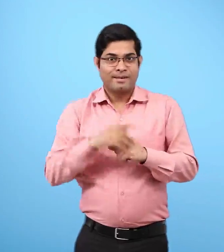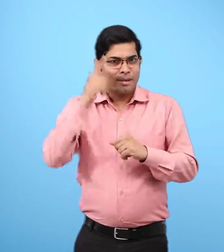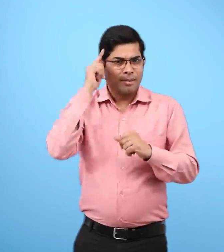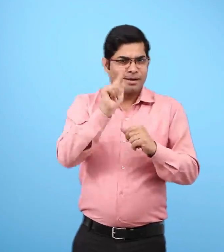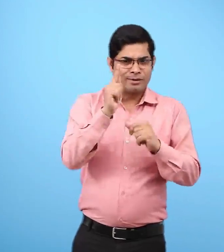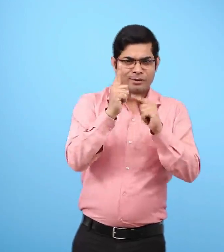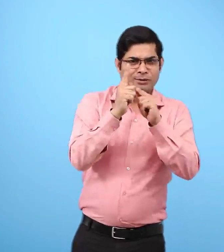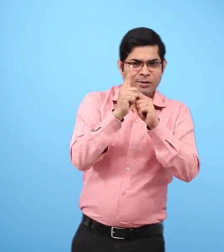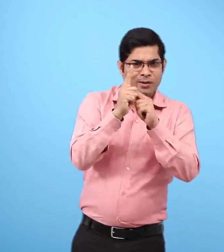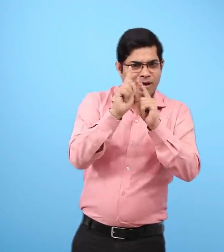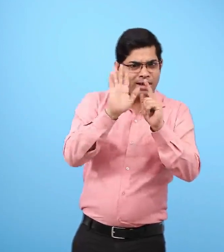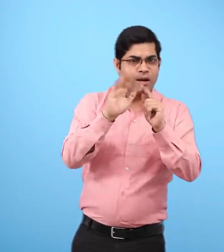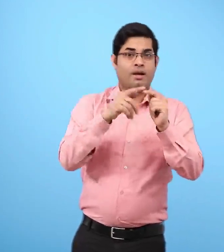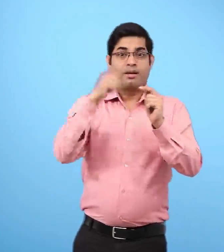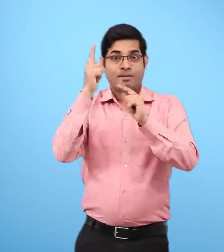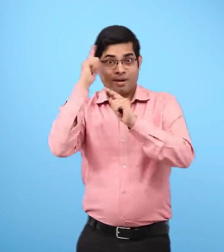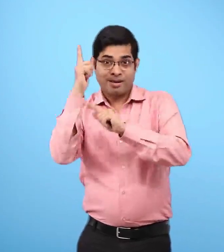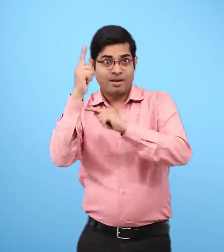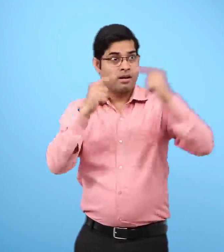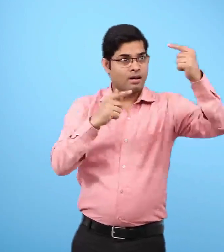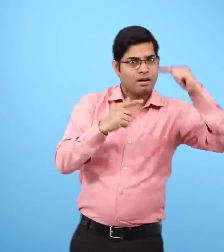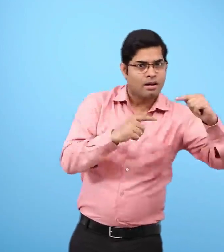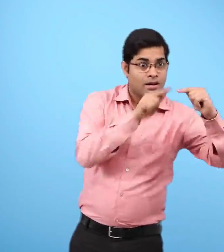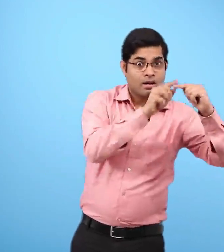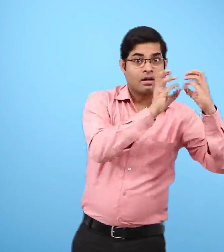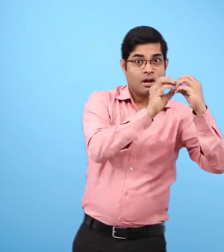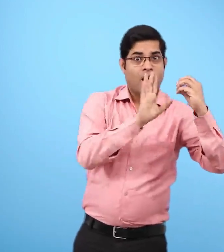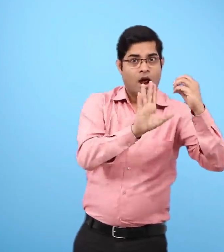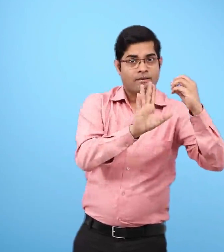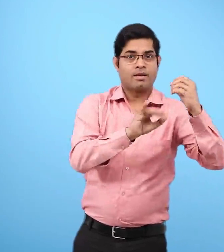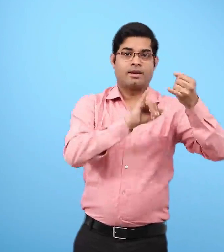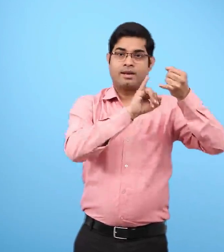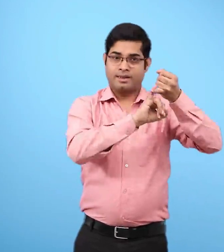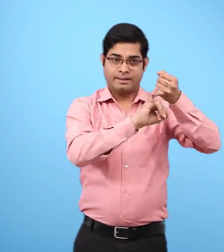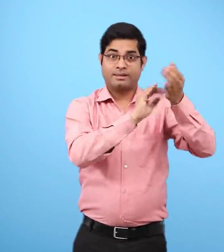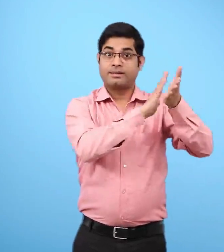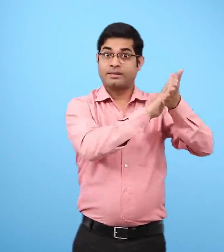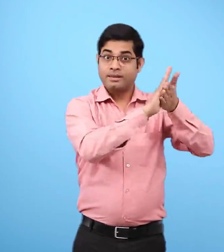1. Word shorter is written below the pencil 1.